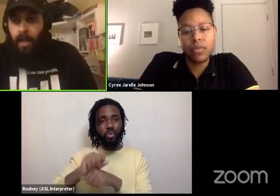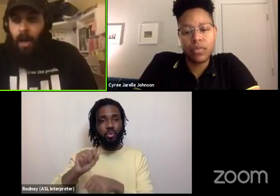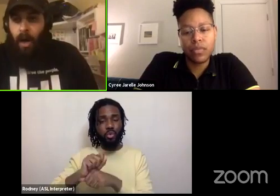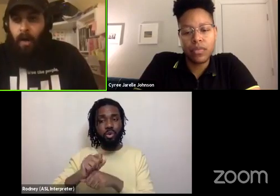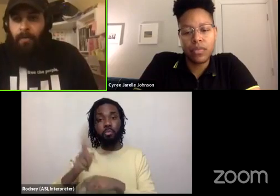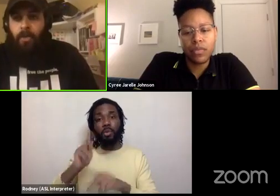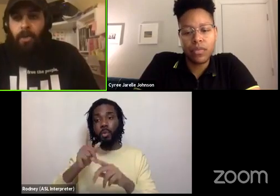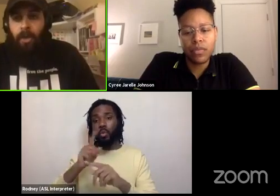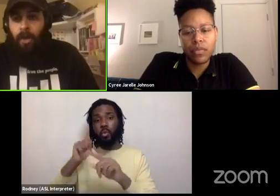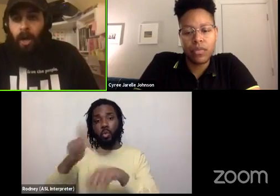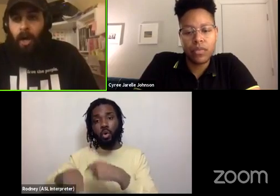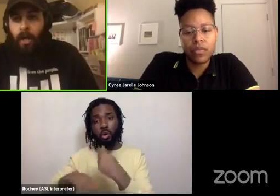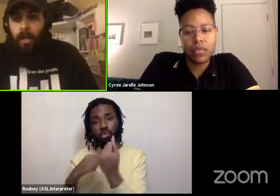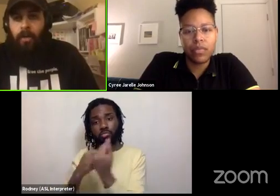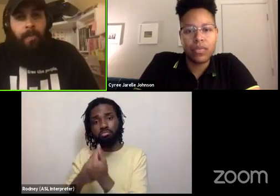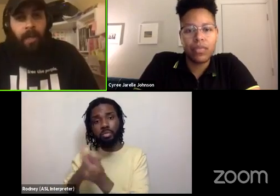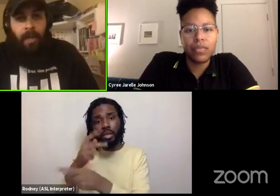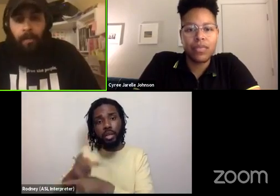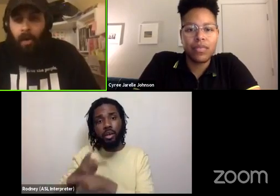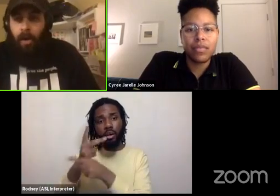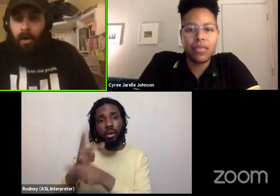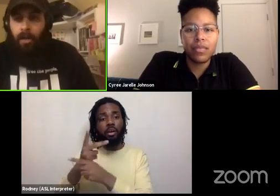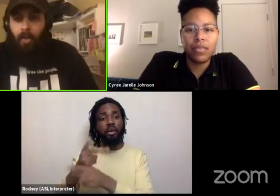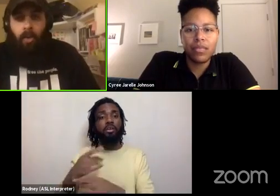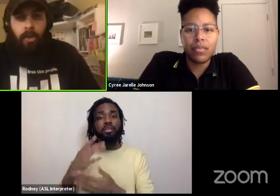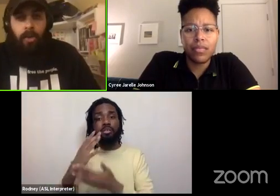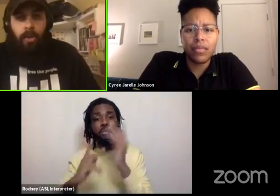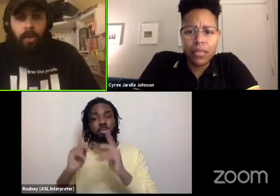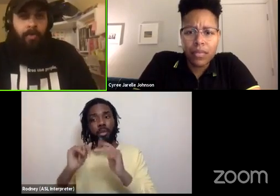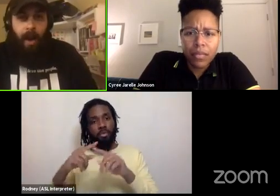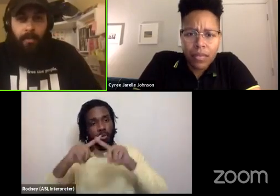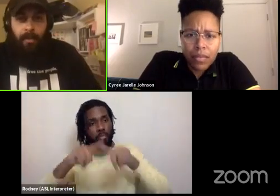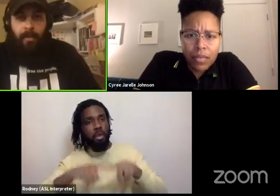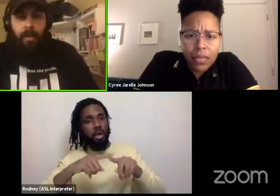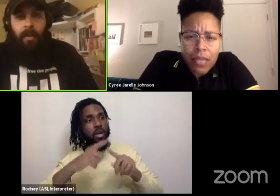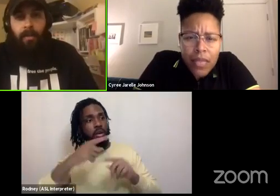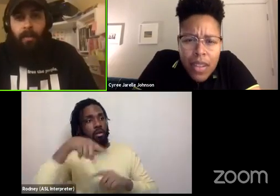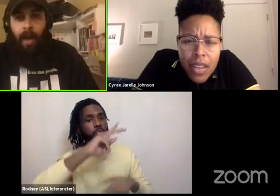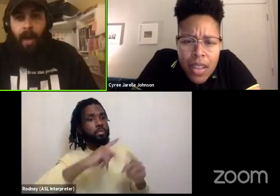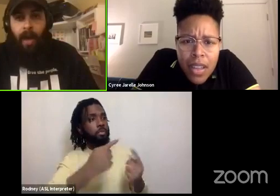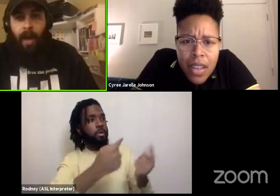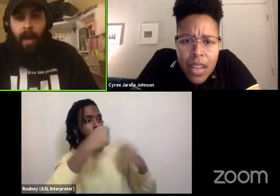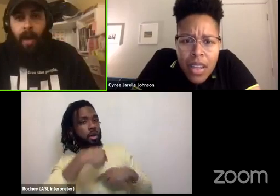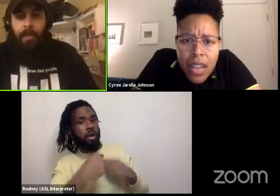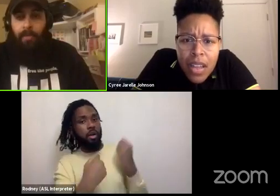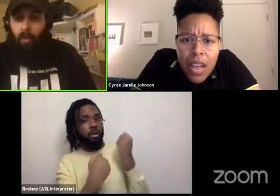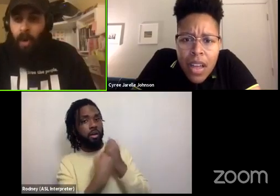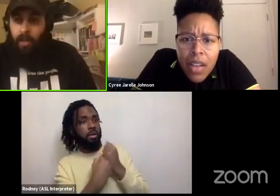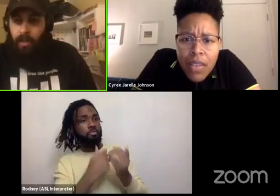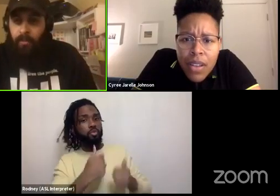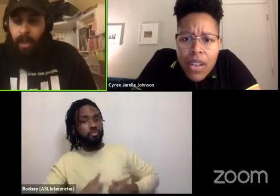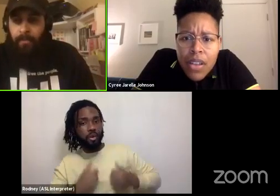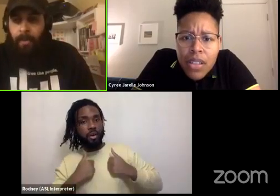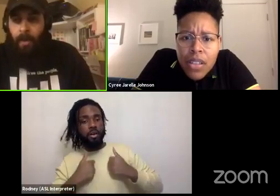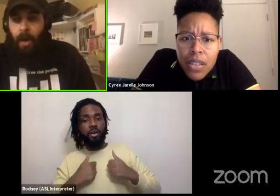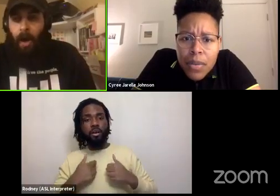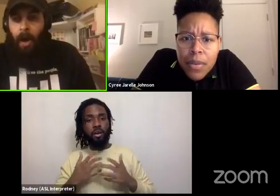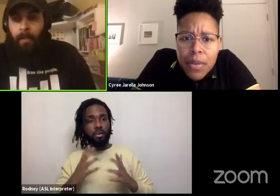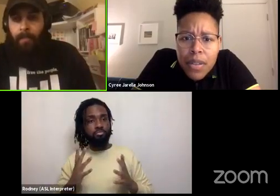that folks are interdependent upon in order to survive, to live, to have some type of quality of